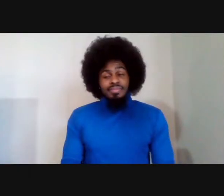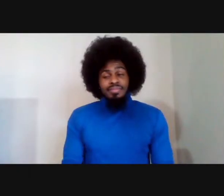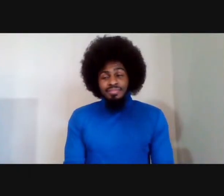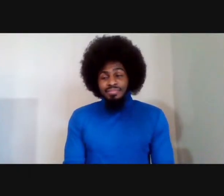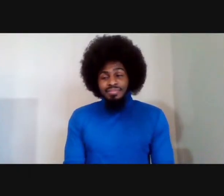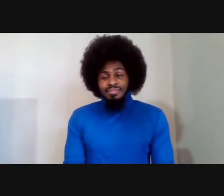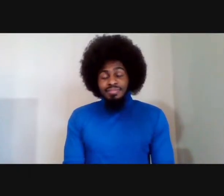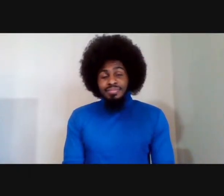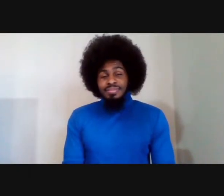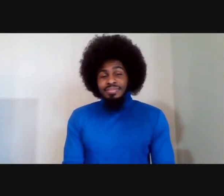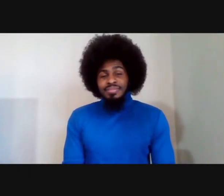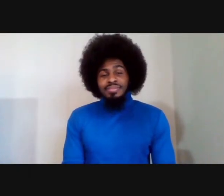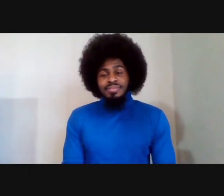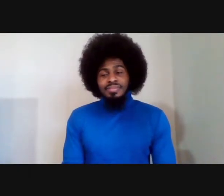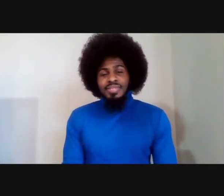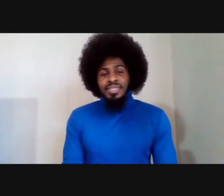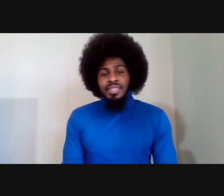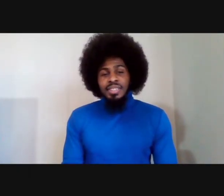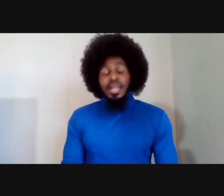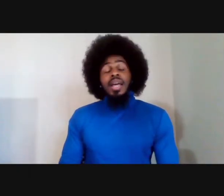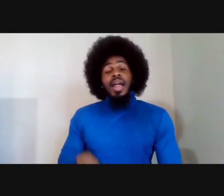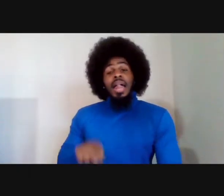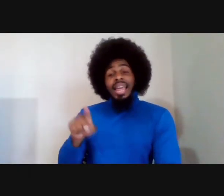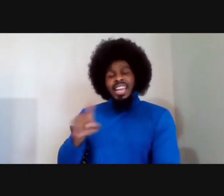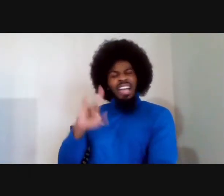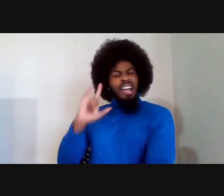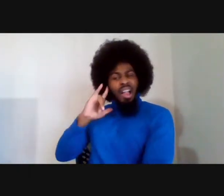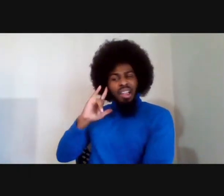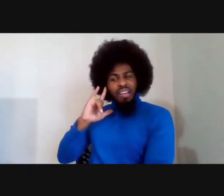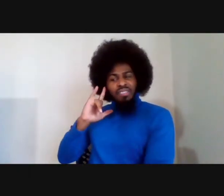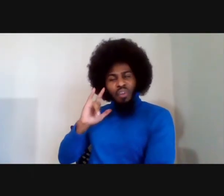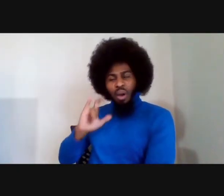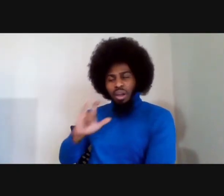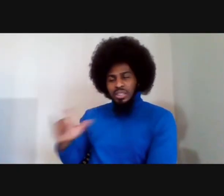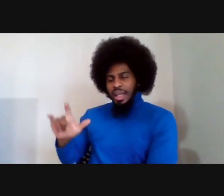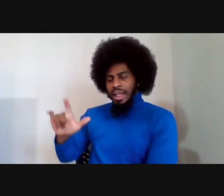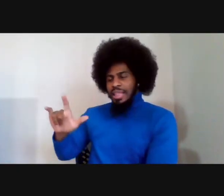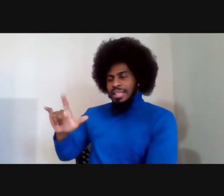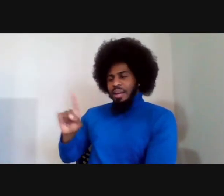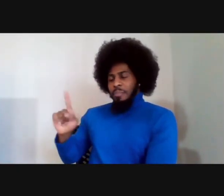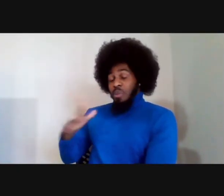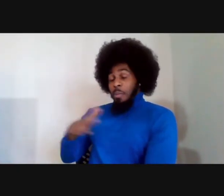in California called Ashe Dance Theater Collective. That's all.